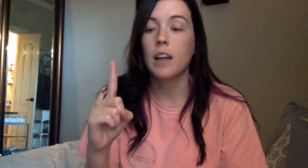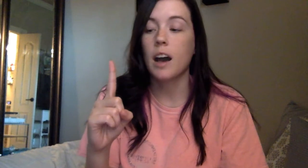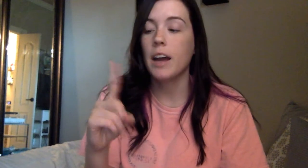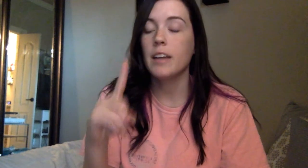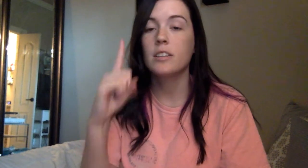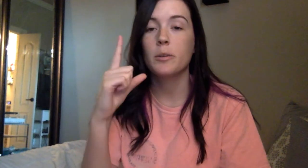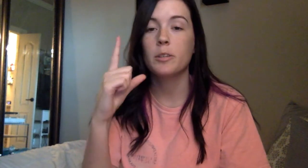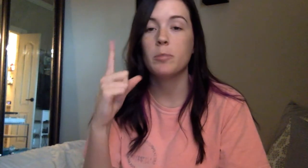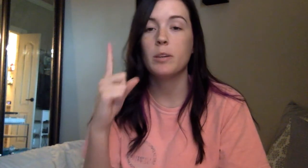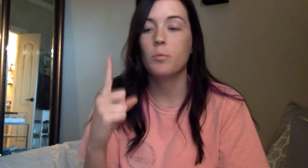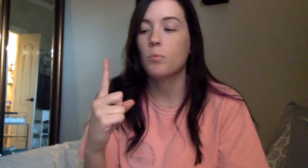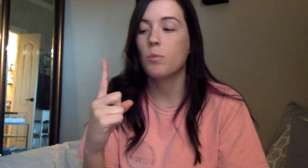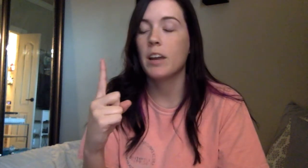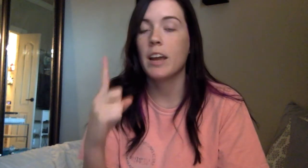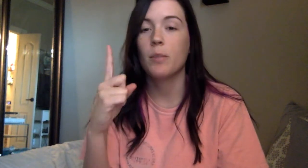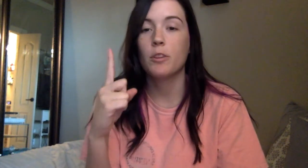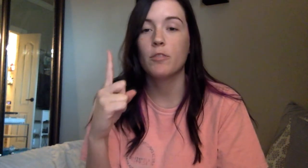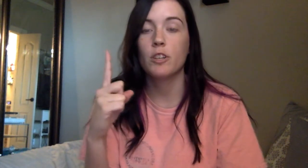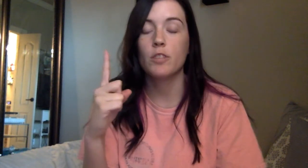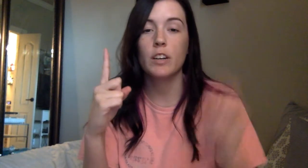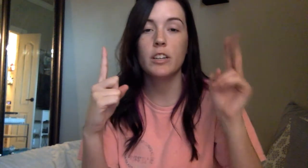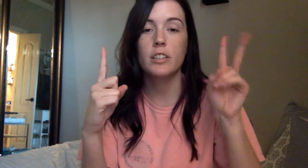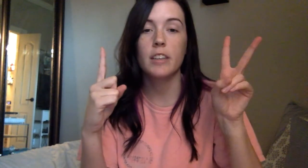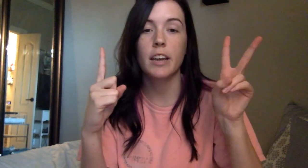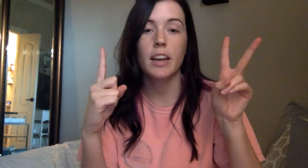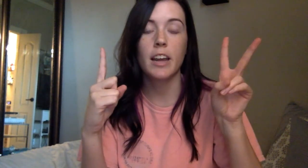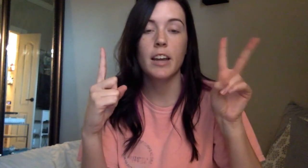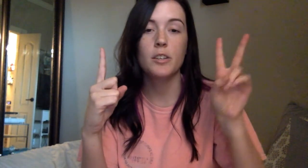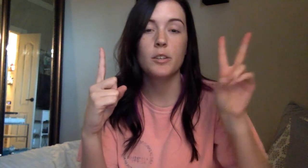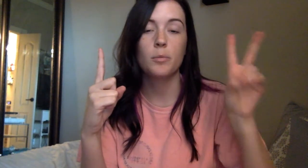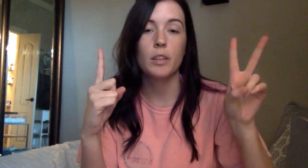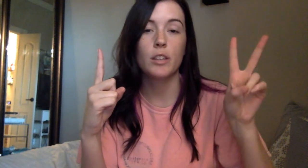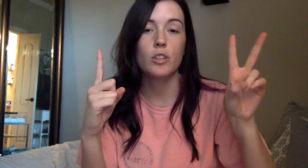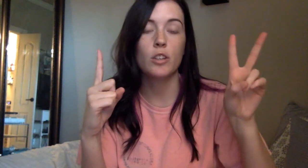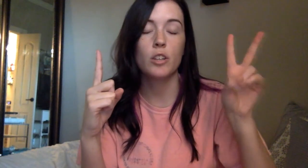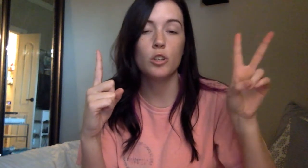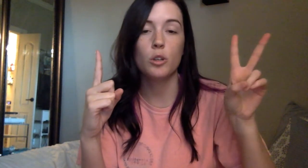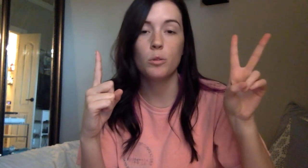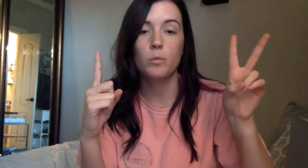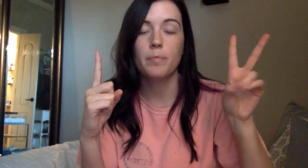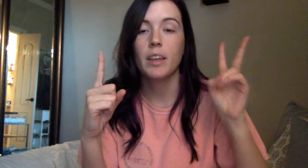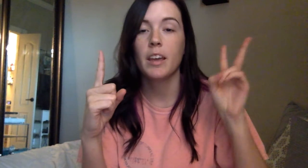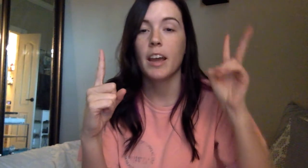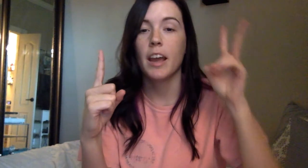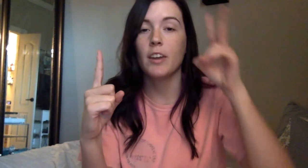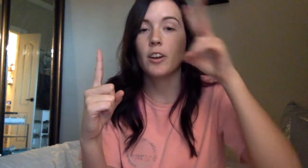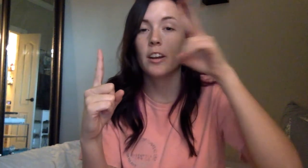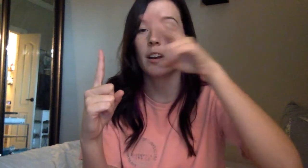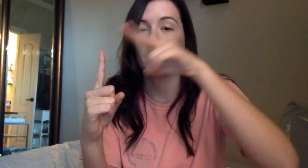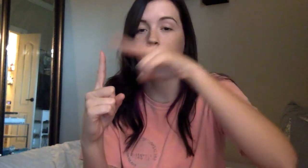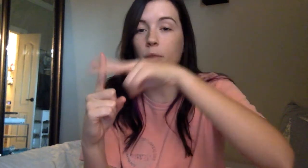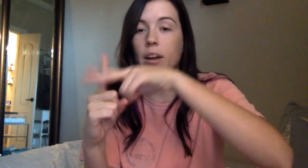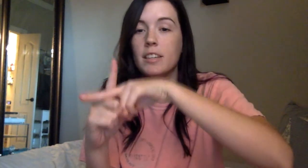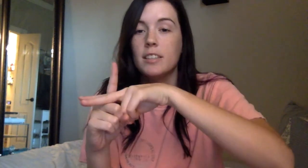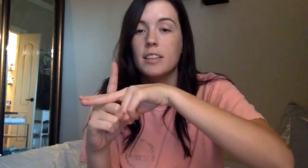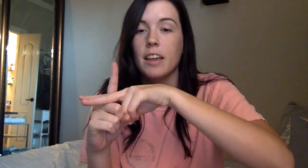apply is going to be one hand with your first finger, second hand with a two, and you're going to bring it together.